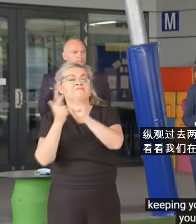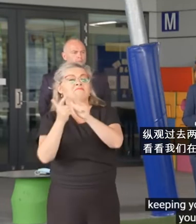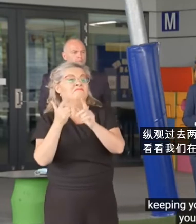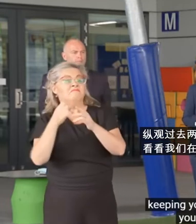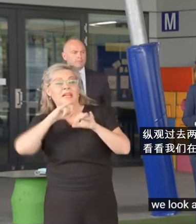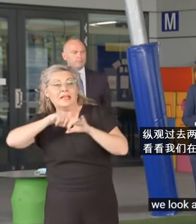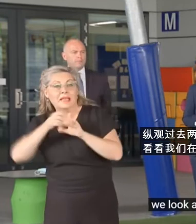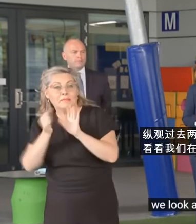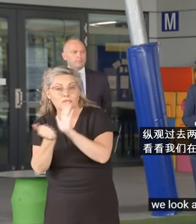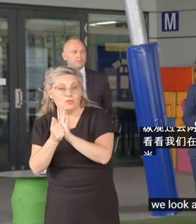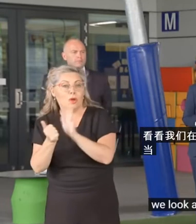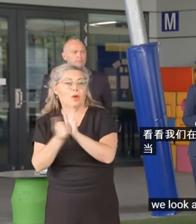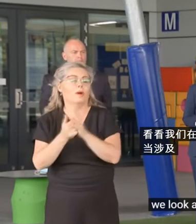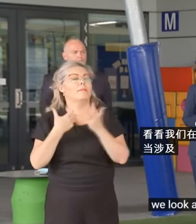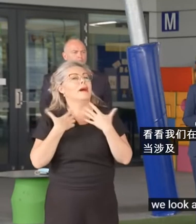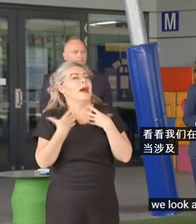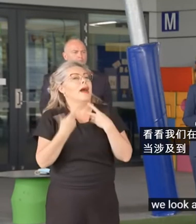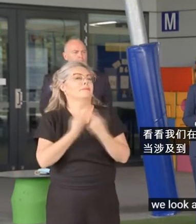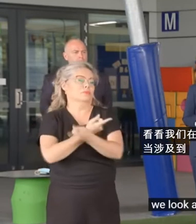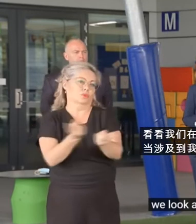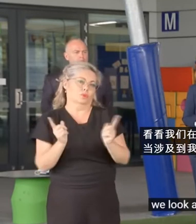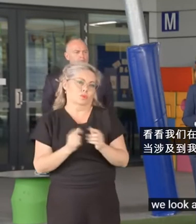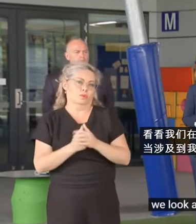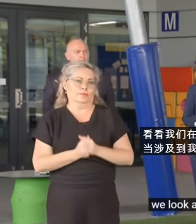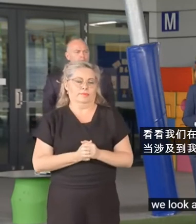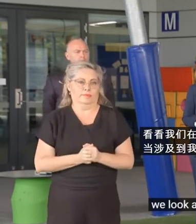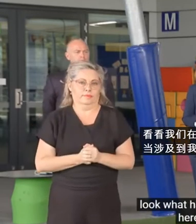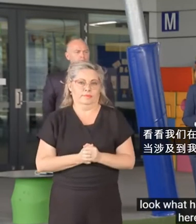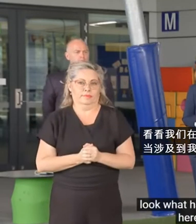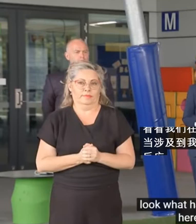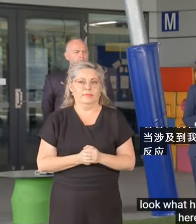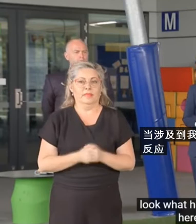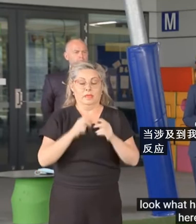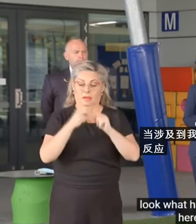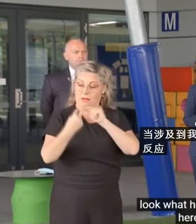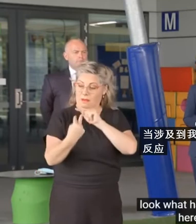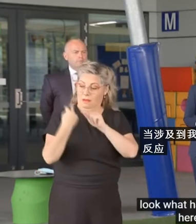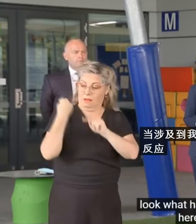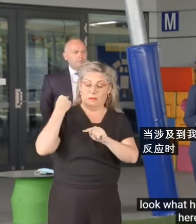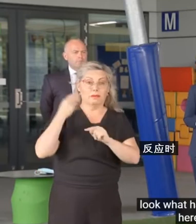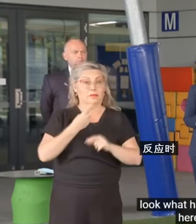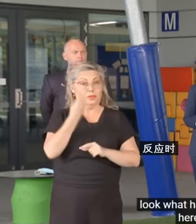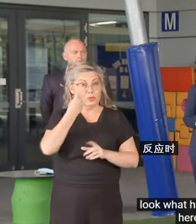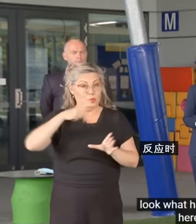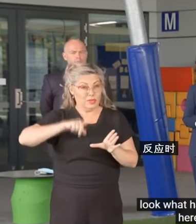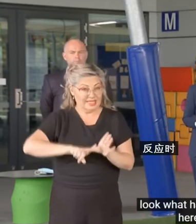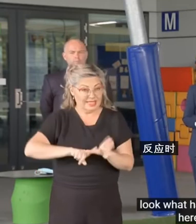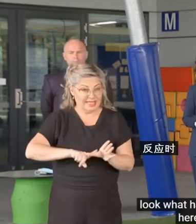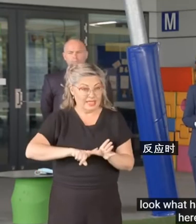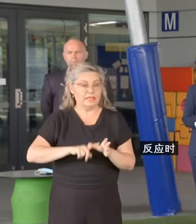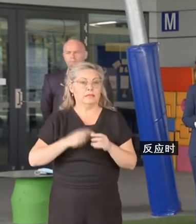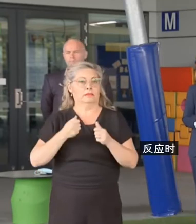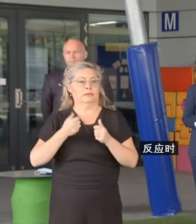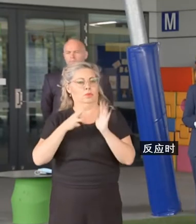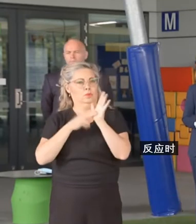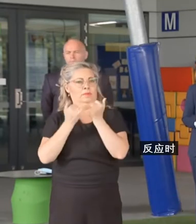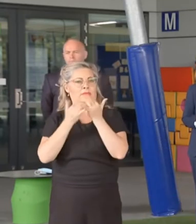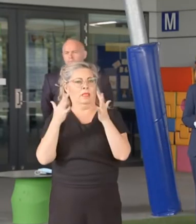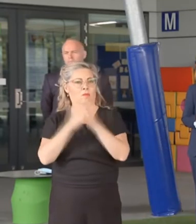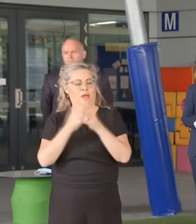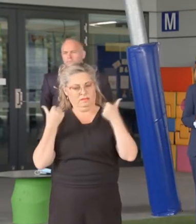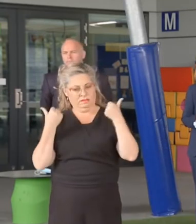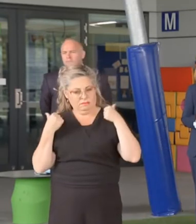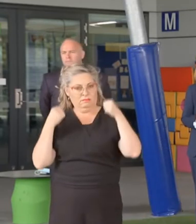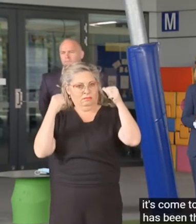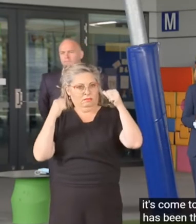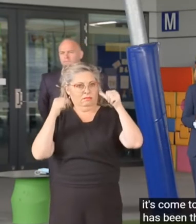what has been our success here in our state. When it's come to our COVID response, it's been the effort that people have made day in, day out to go